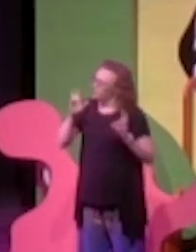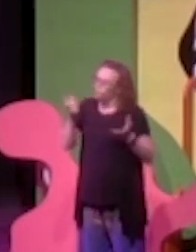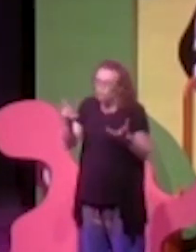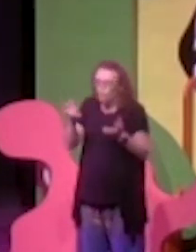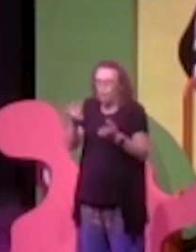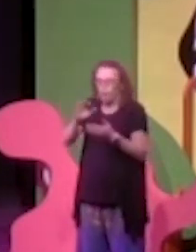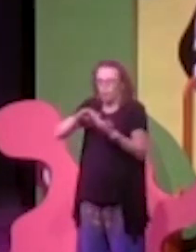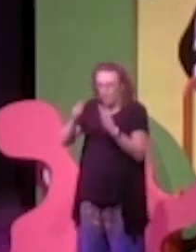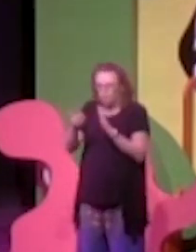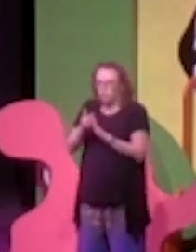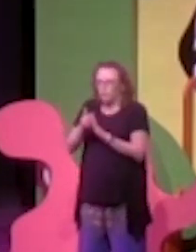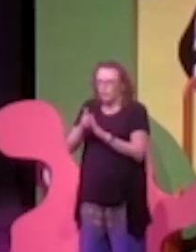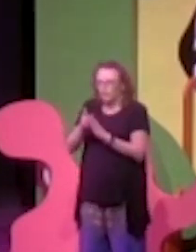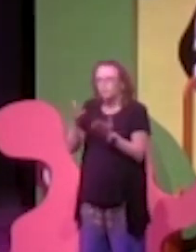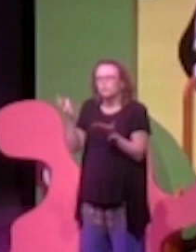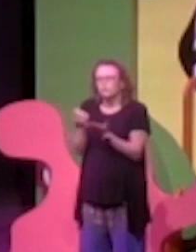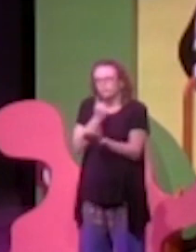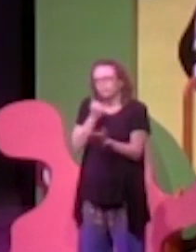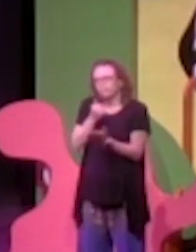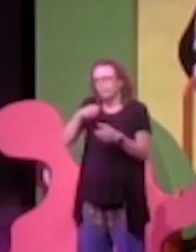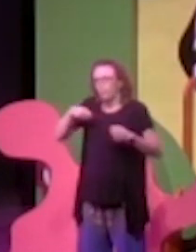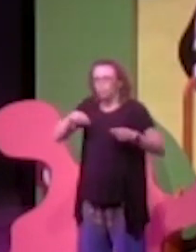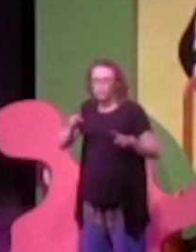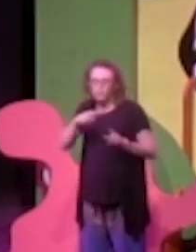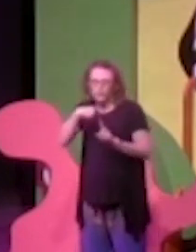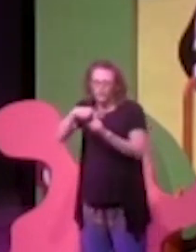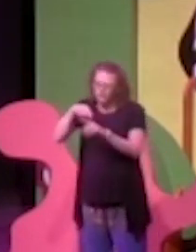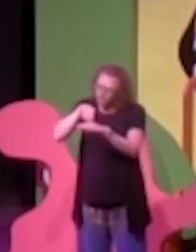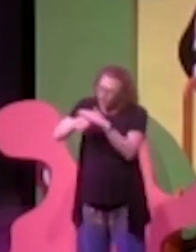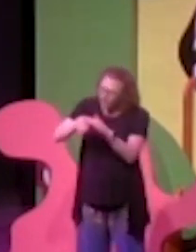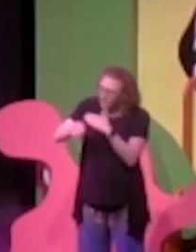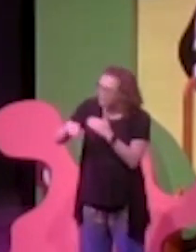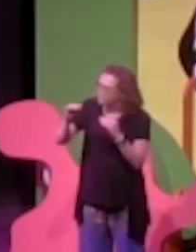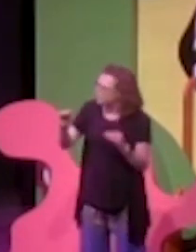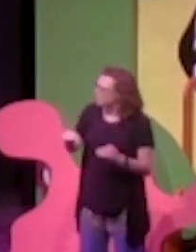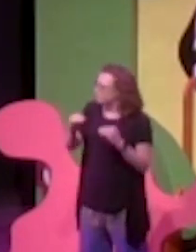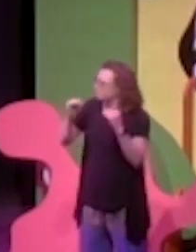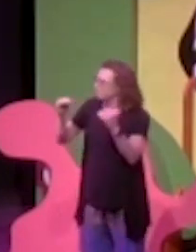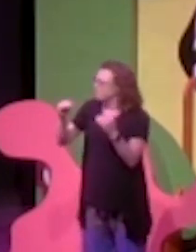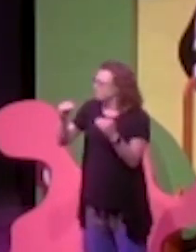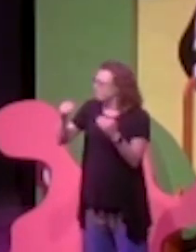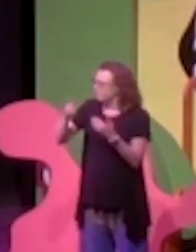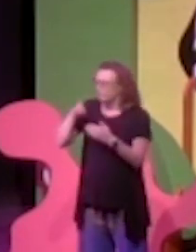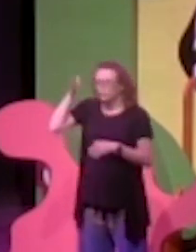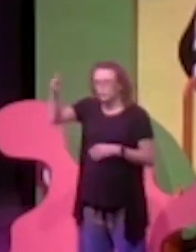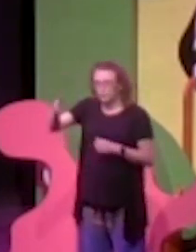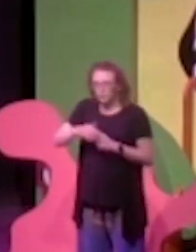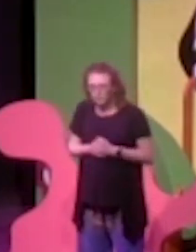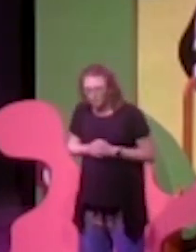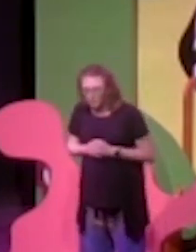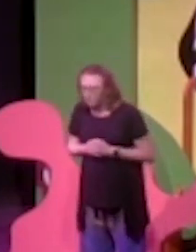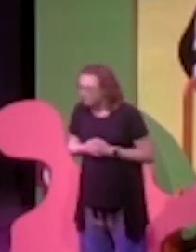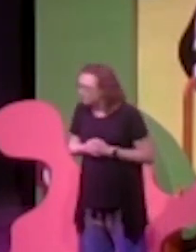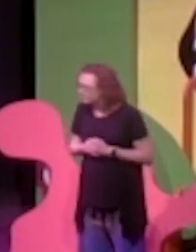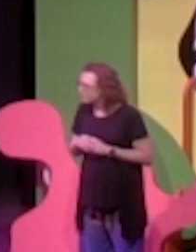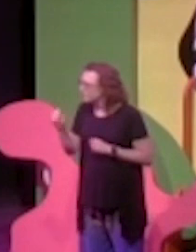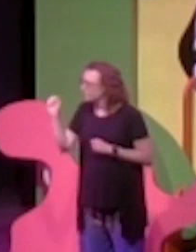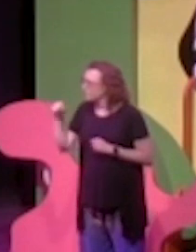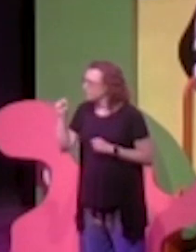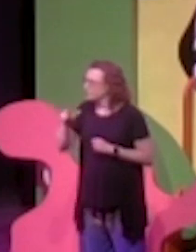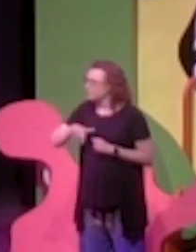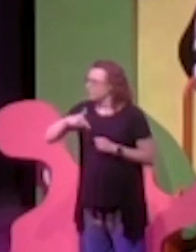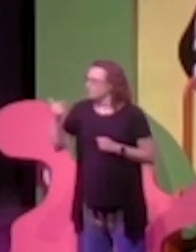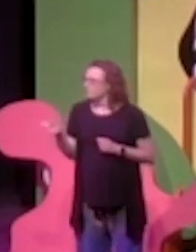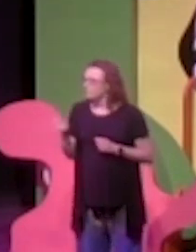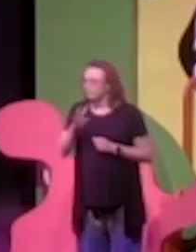make sure that everyone gets that access point to reach our new generation, so. Yeah, I do believe that's really important. And I